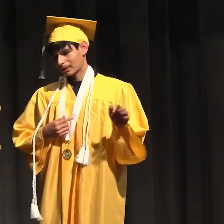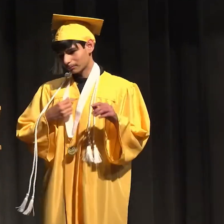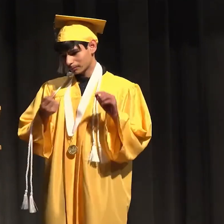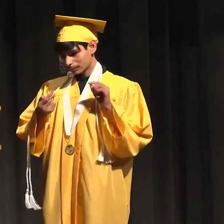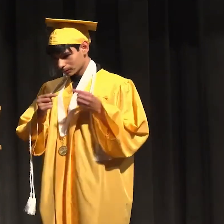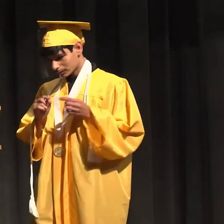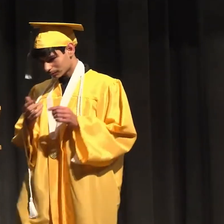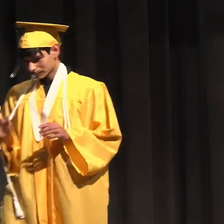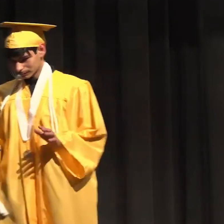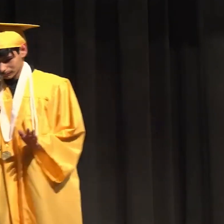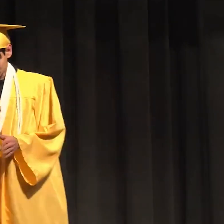Bear with me.